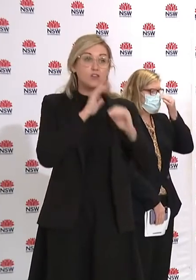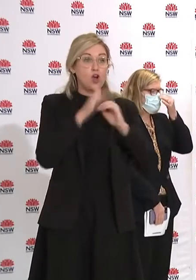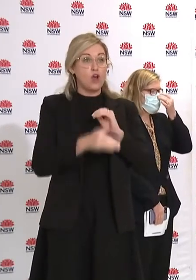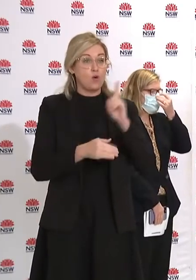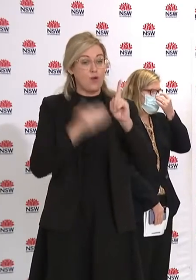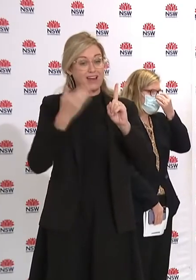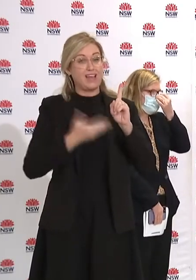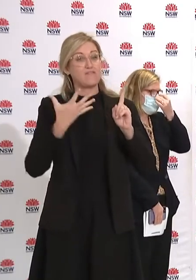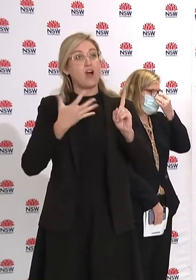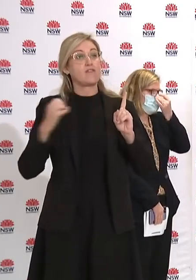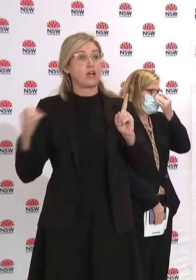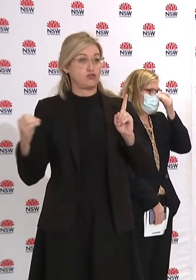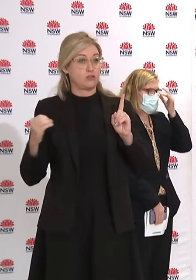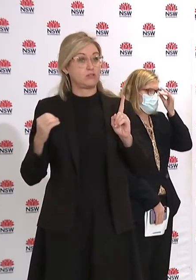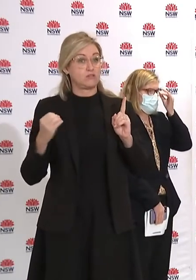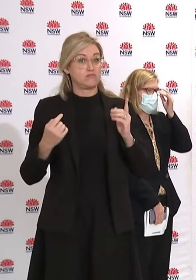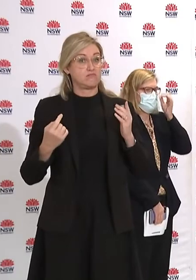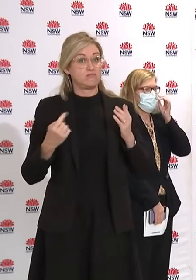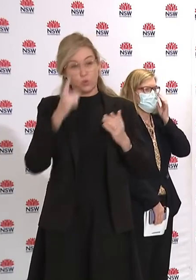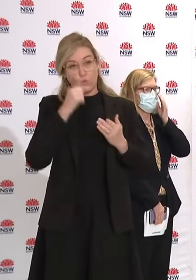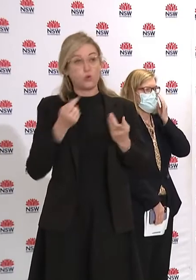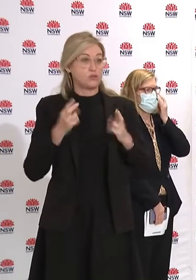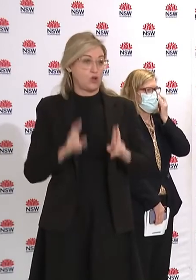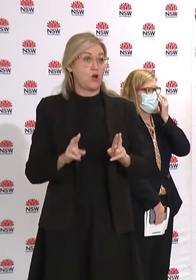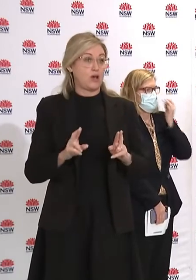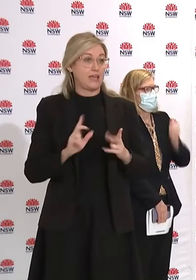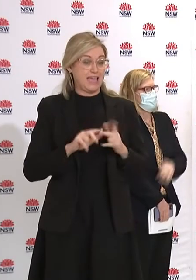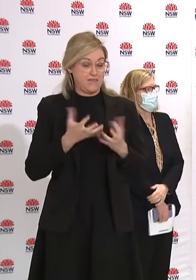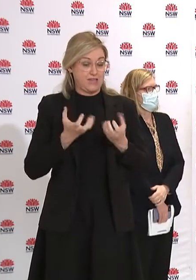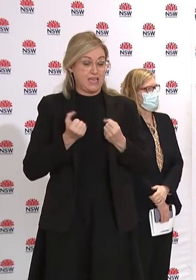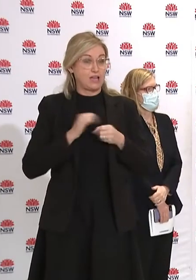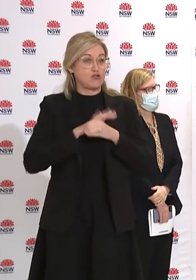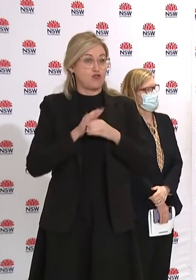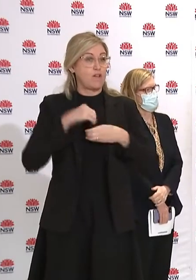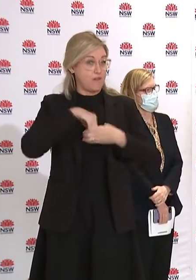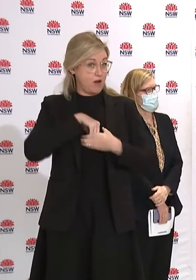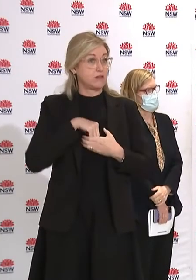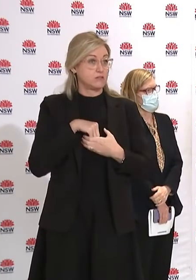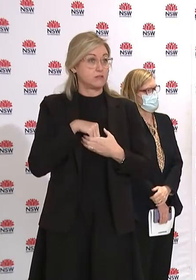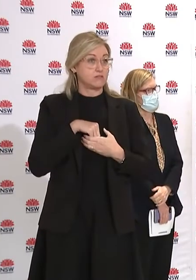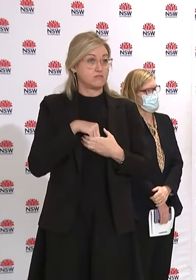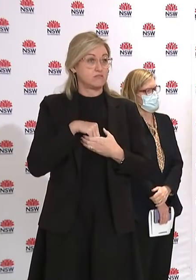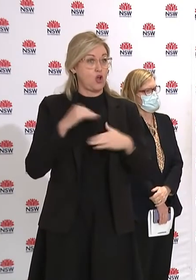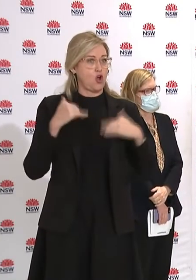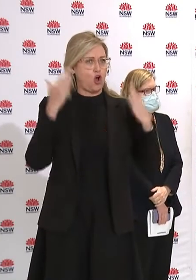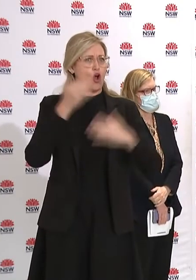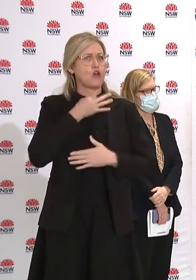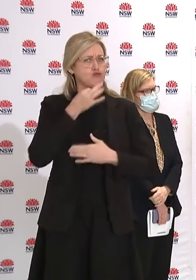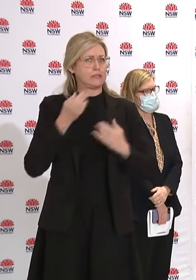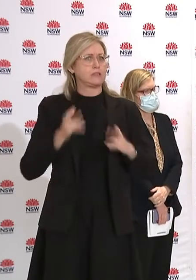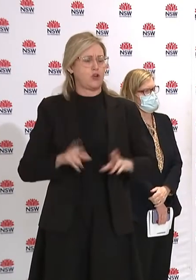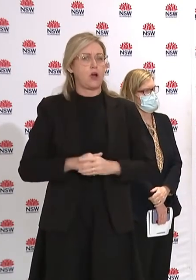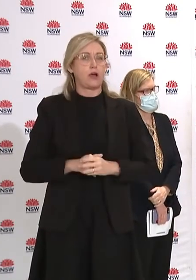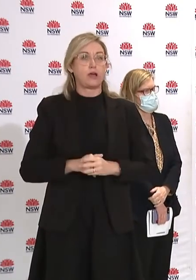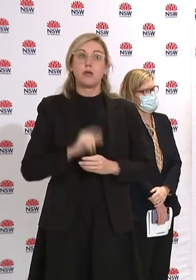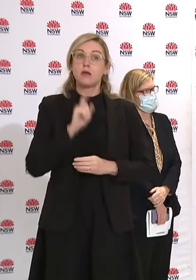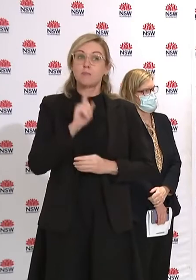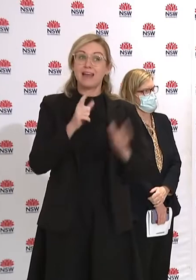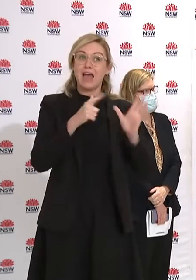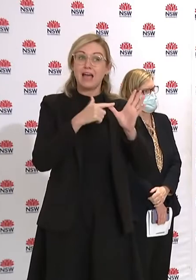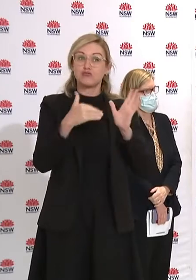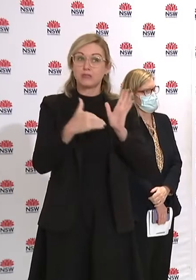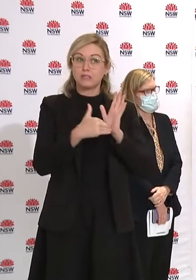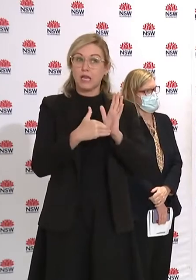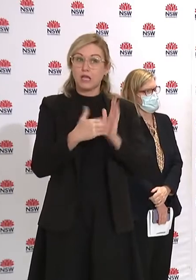500 chance of dying if you get the virus. As opposed to that, if you have the vaccine, the AstraZeneca